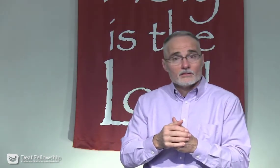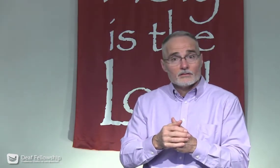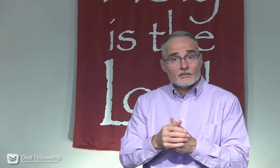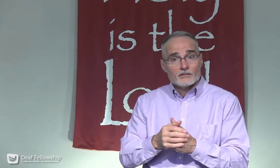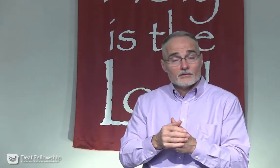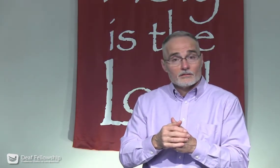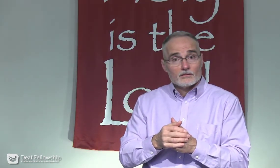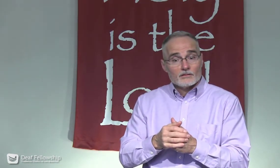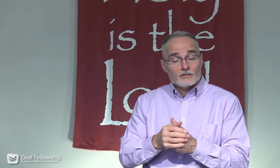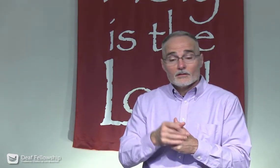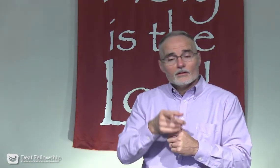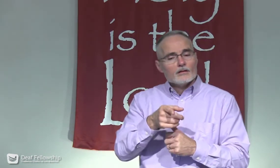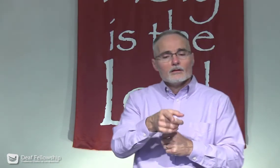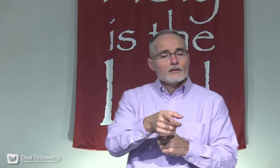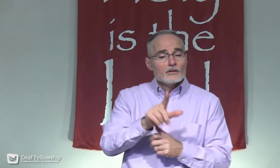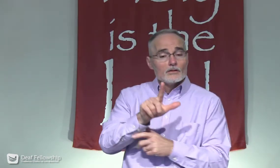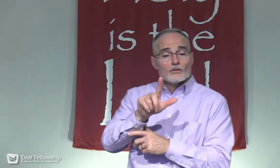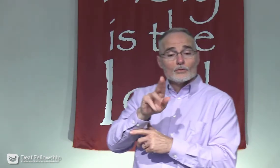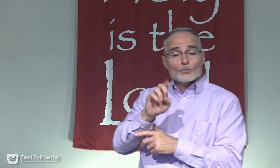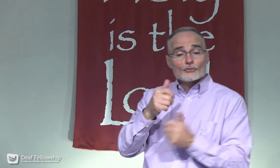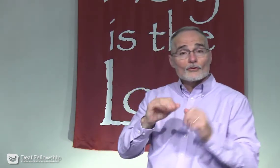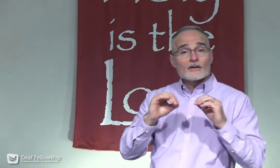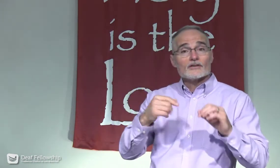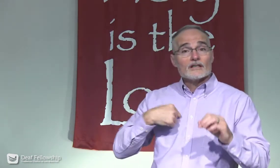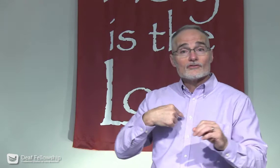Meaning, what lesson are you learning there?